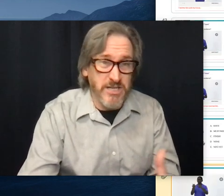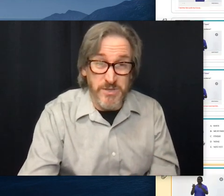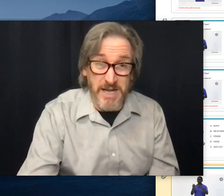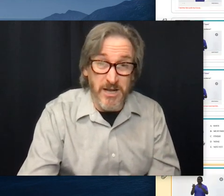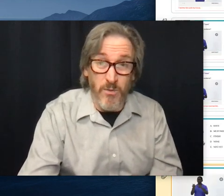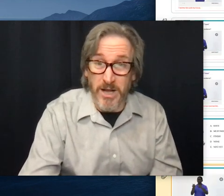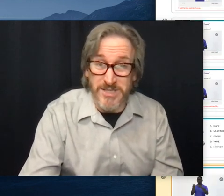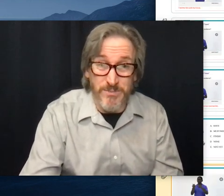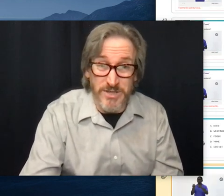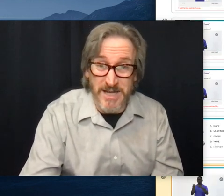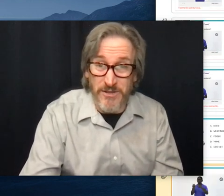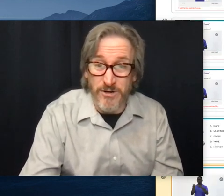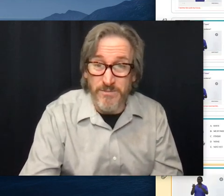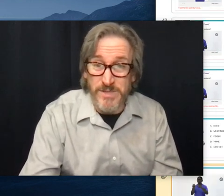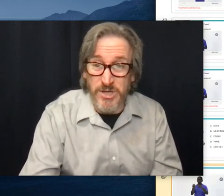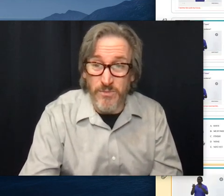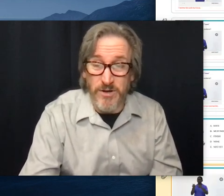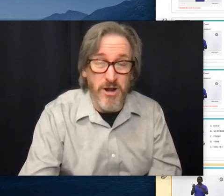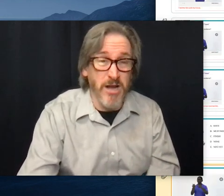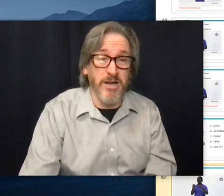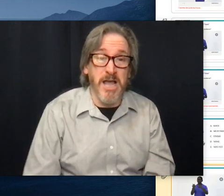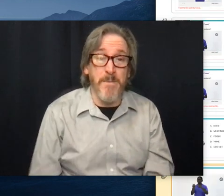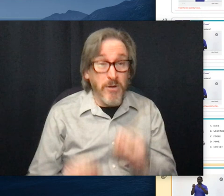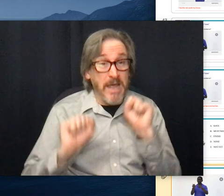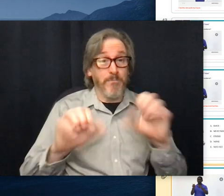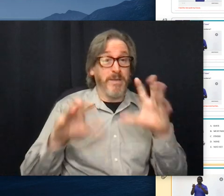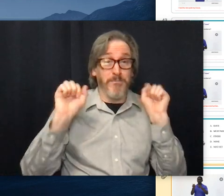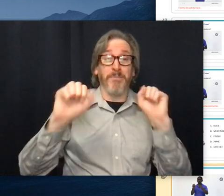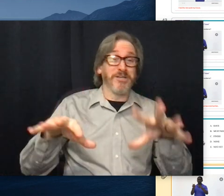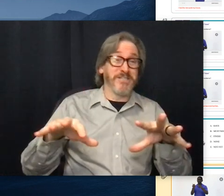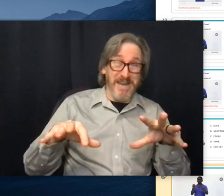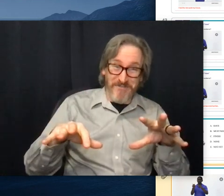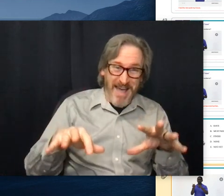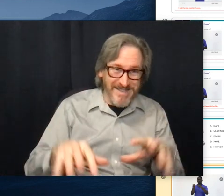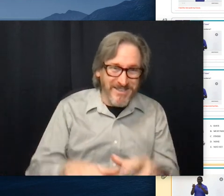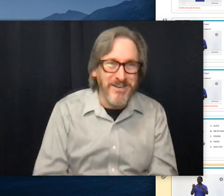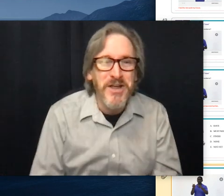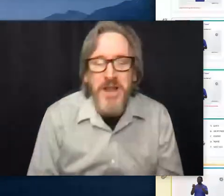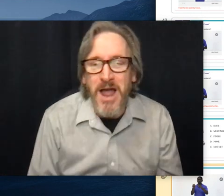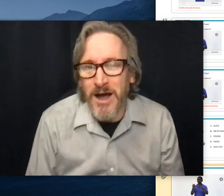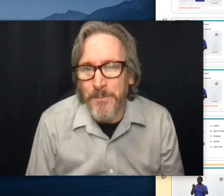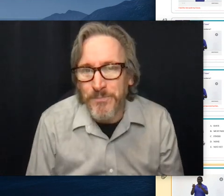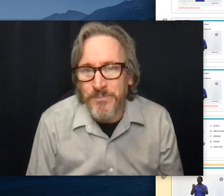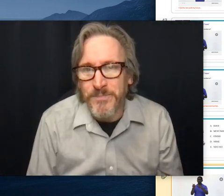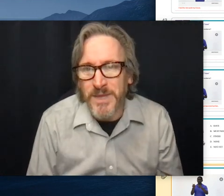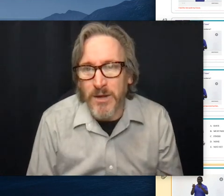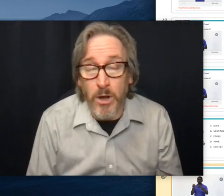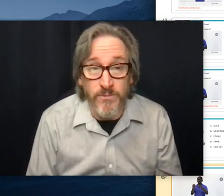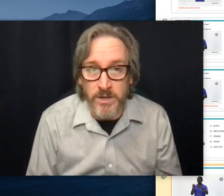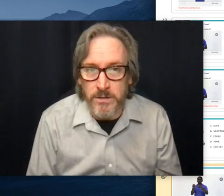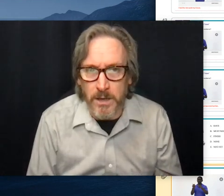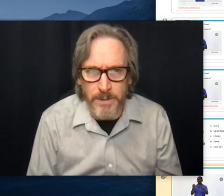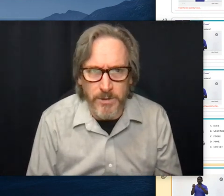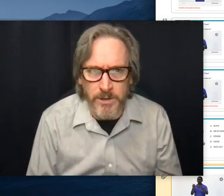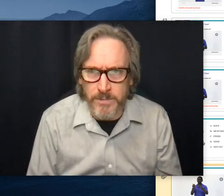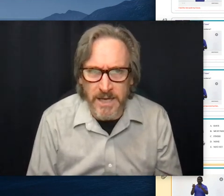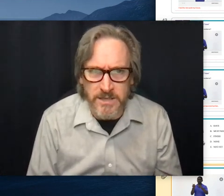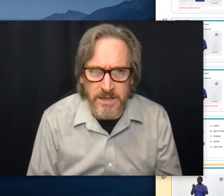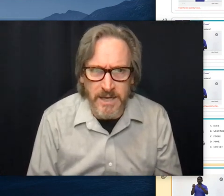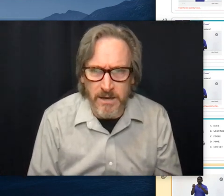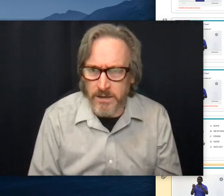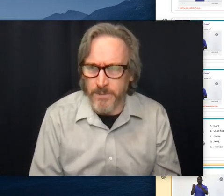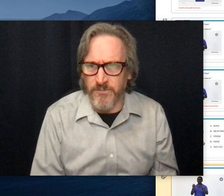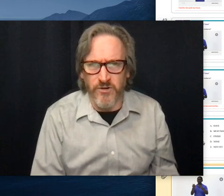the slideshows take a while to put together. So they're not going to come out published any faster. Well, hopefully I'll be able